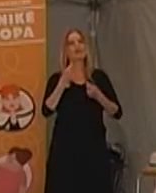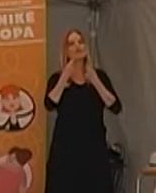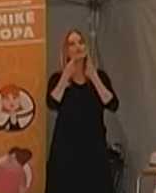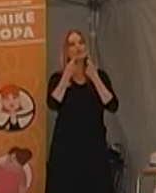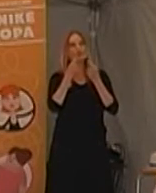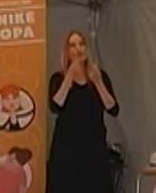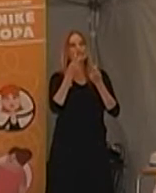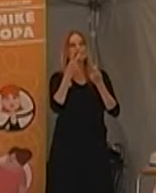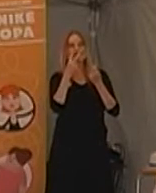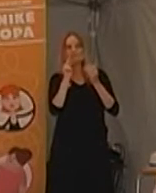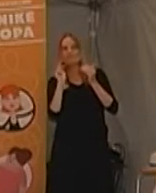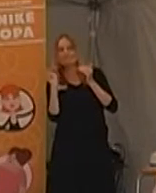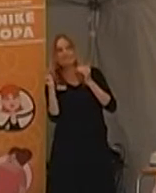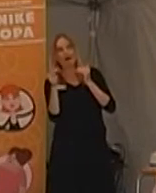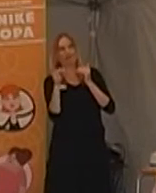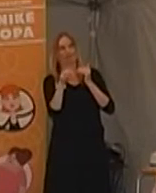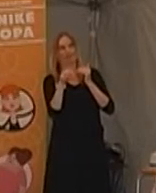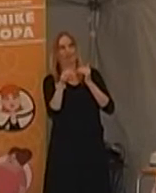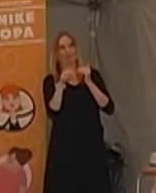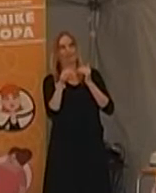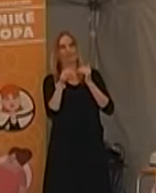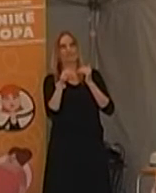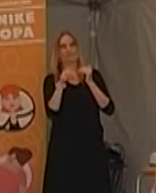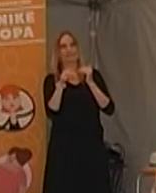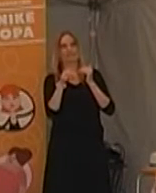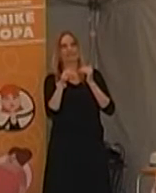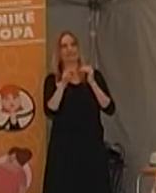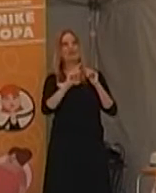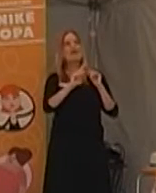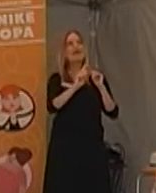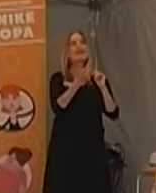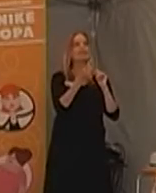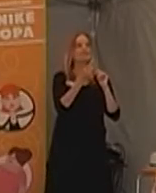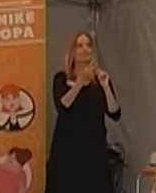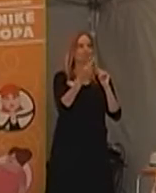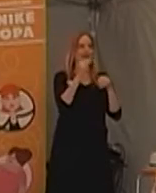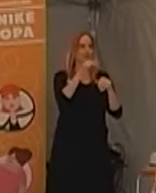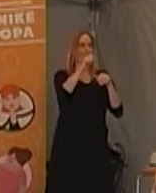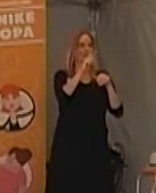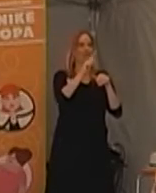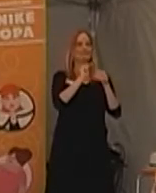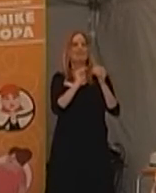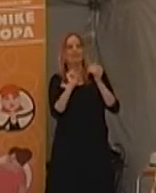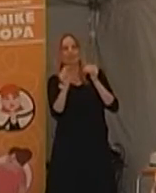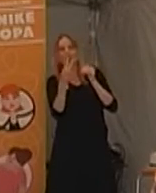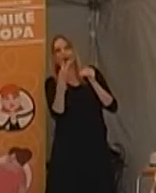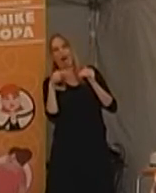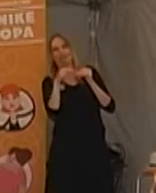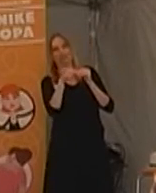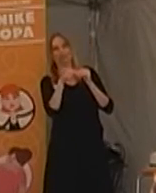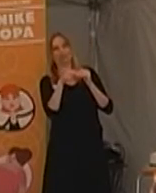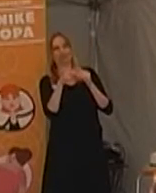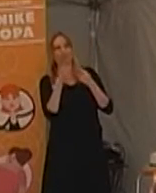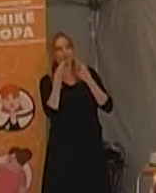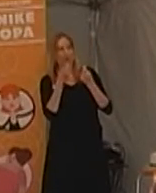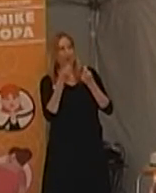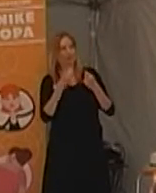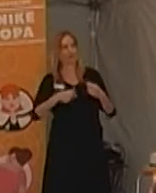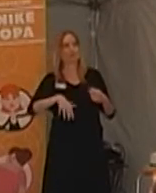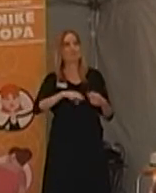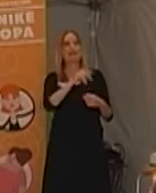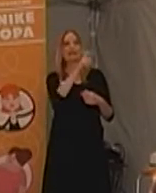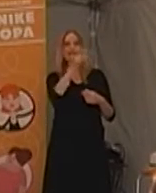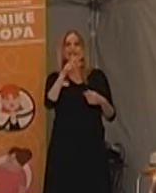a little bit behind the most spectacular first impression. We, as humans, we tend to notice